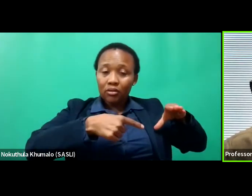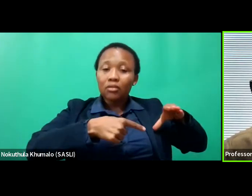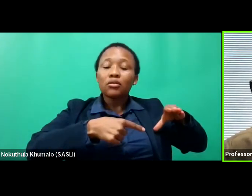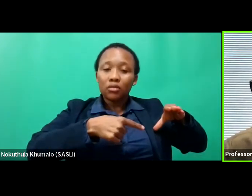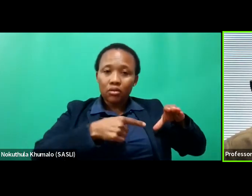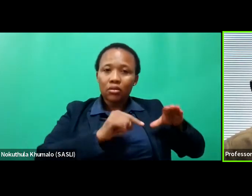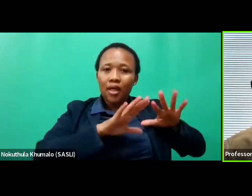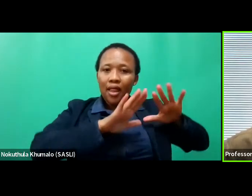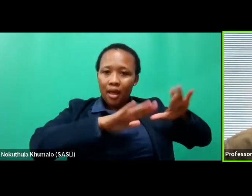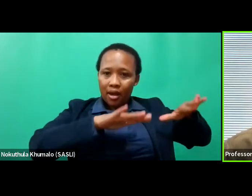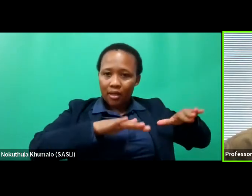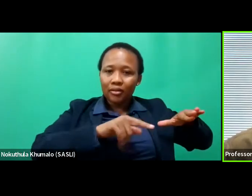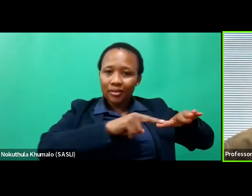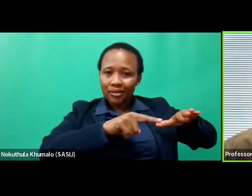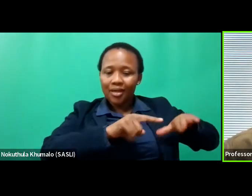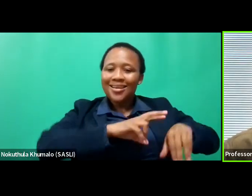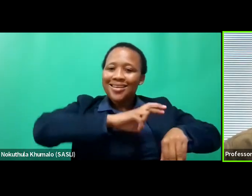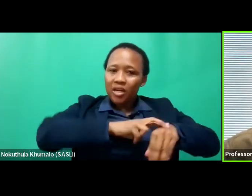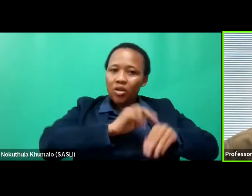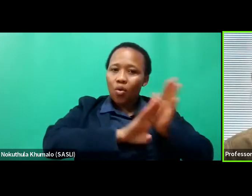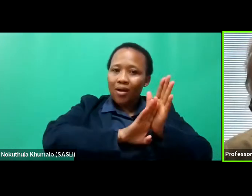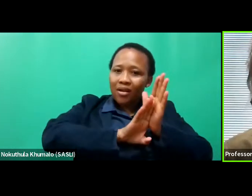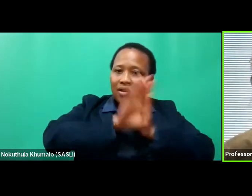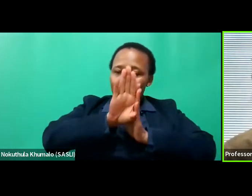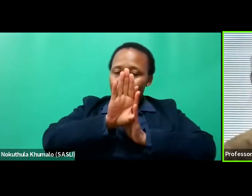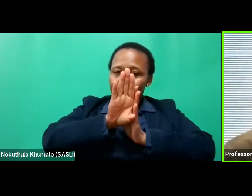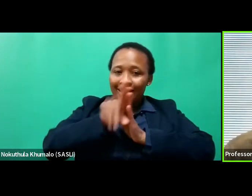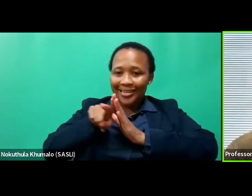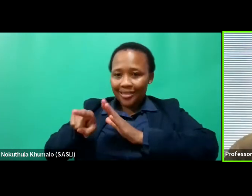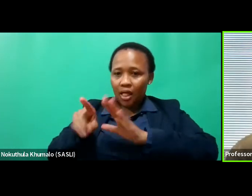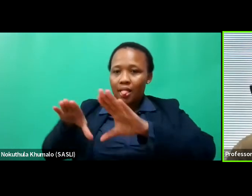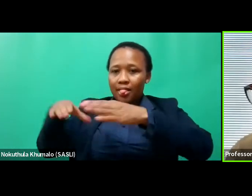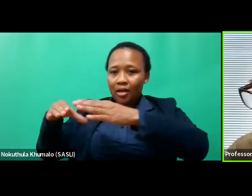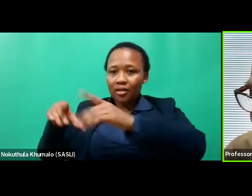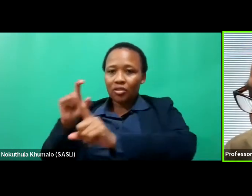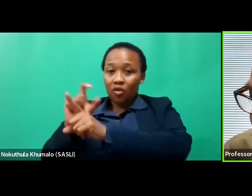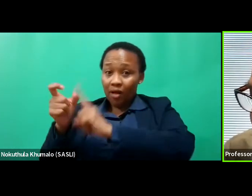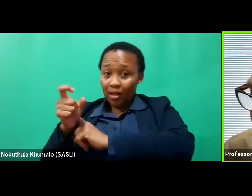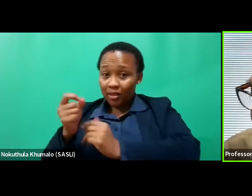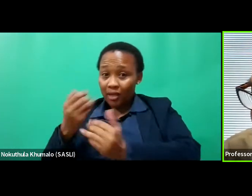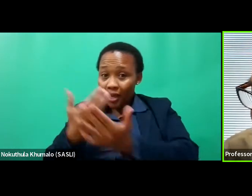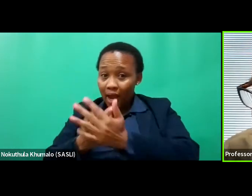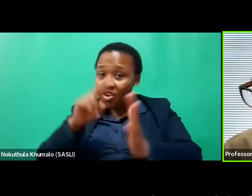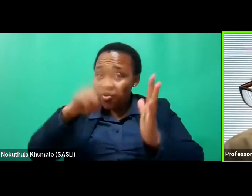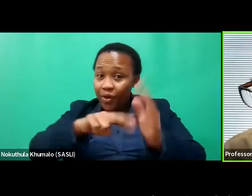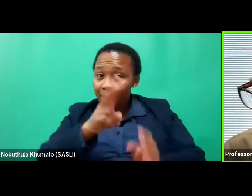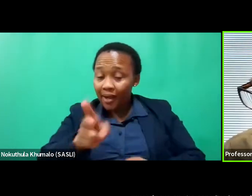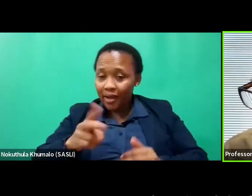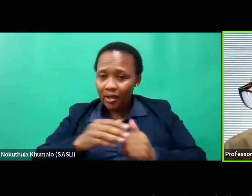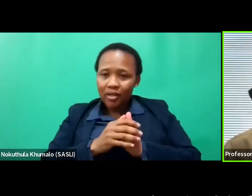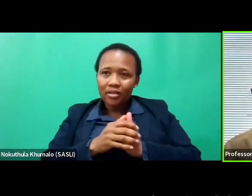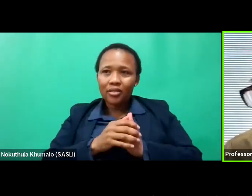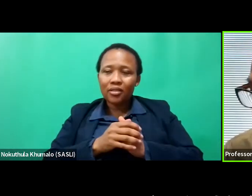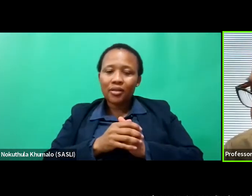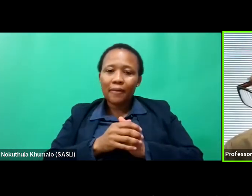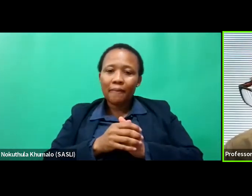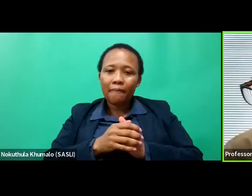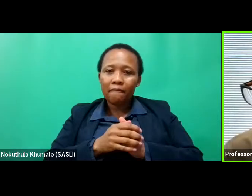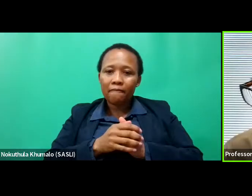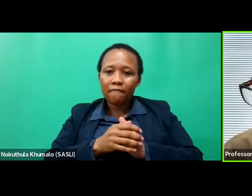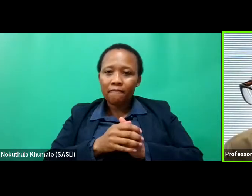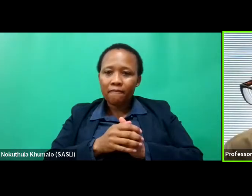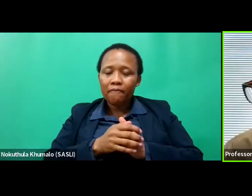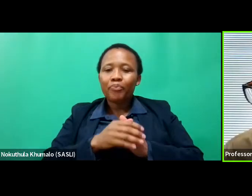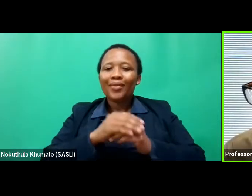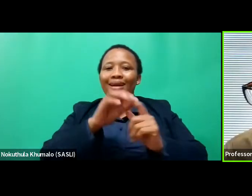alleviate the dominance of middle class culture. Can I read that again? He says,